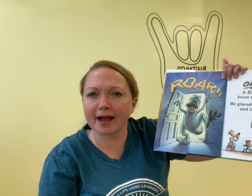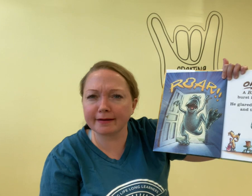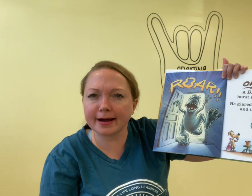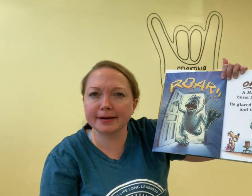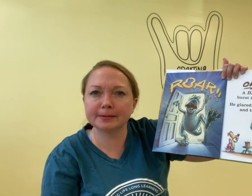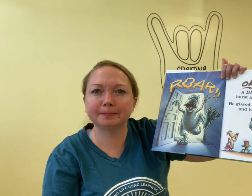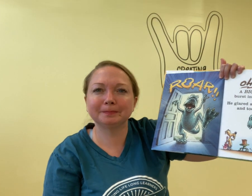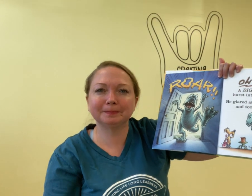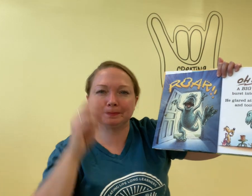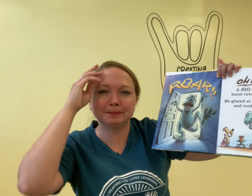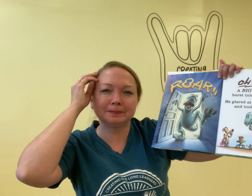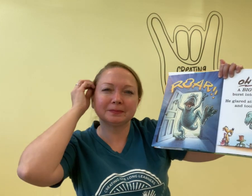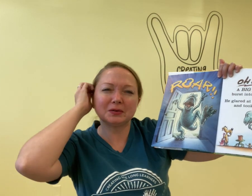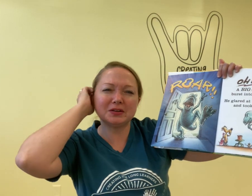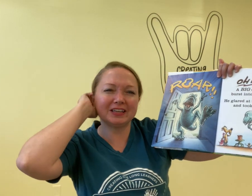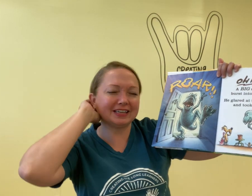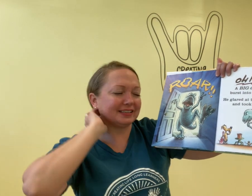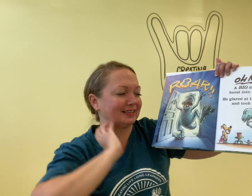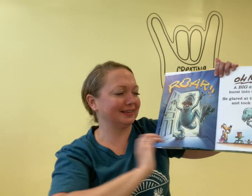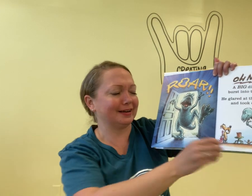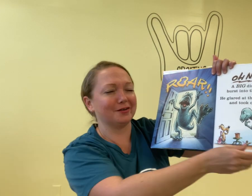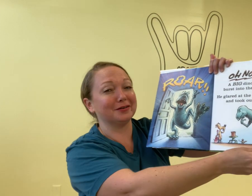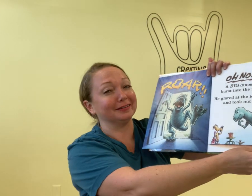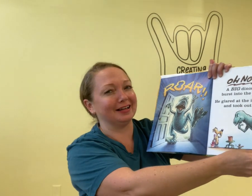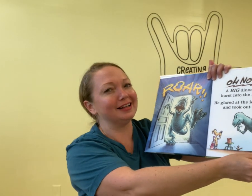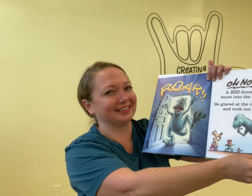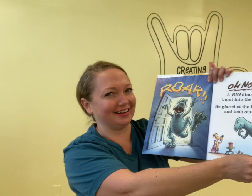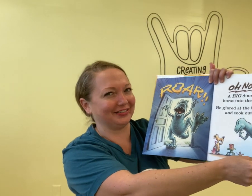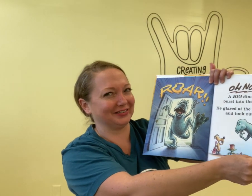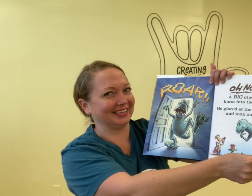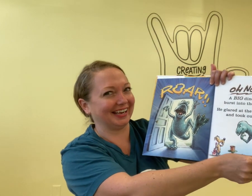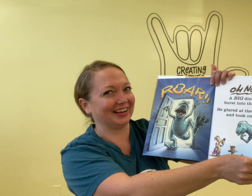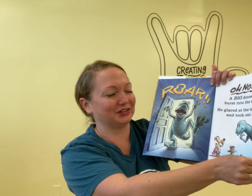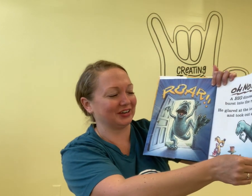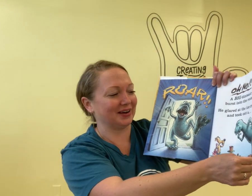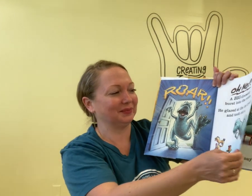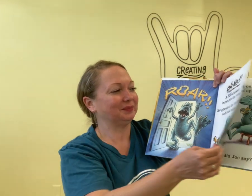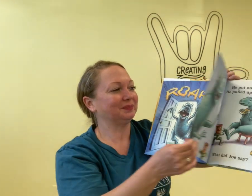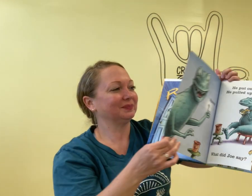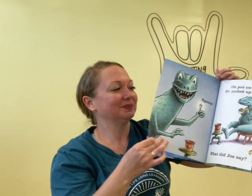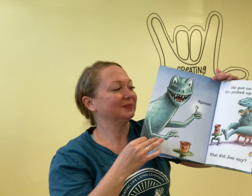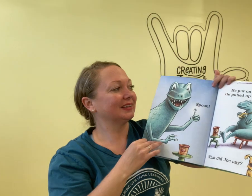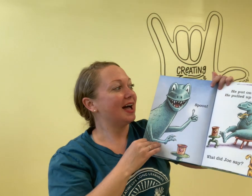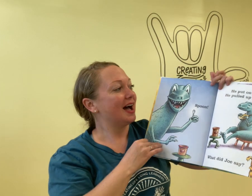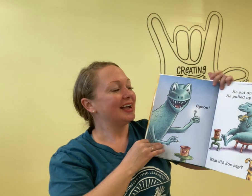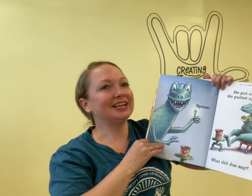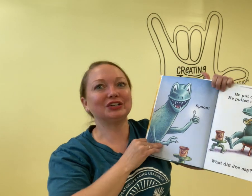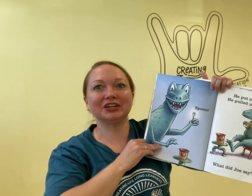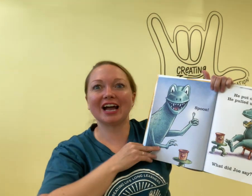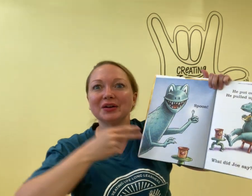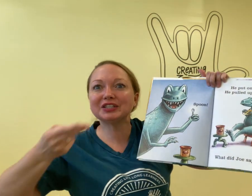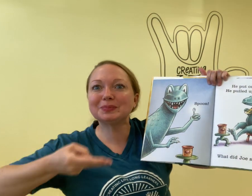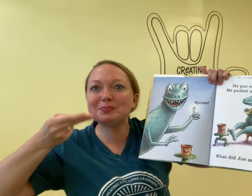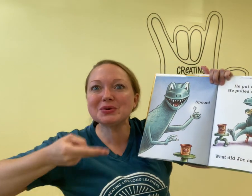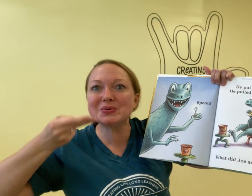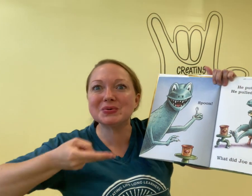a, what do you think he's gonna take out? What did the last dinosaur took out? He took out a